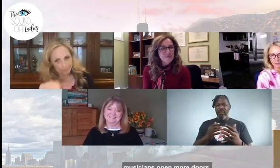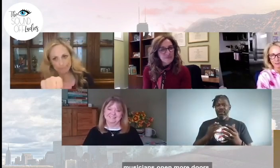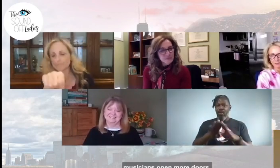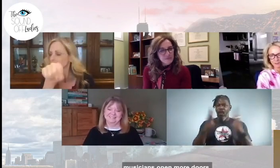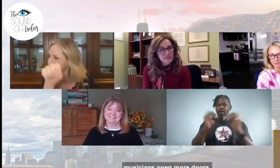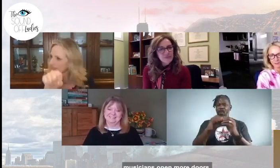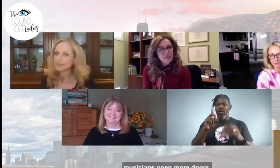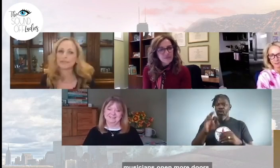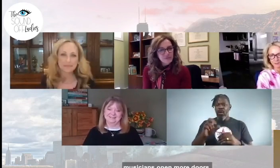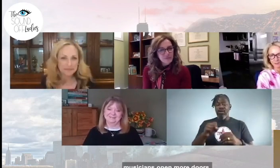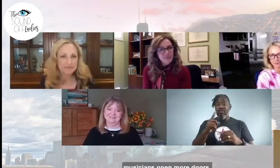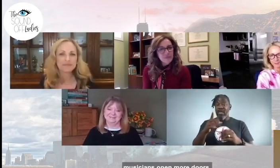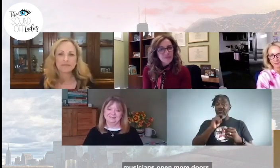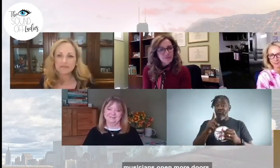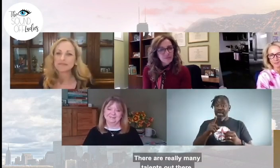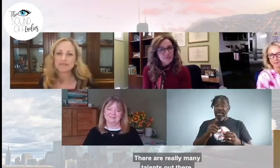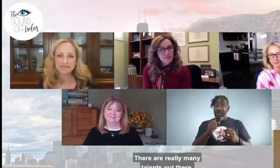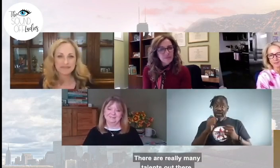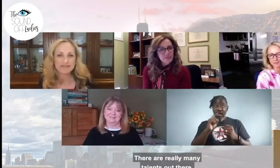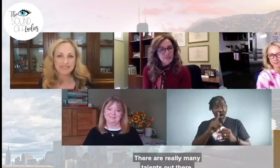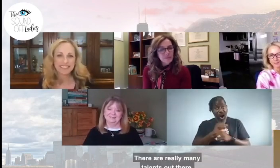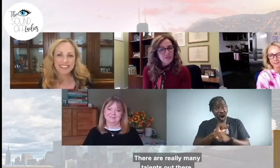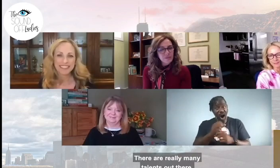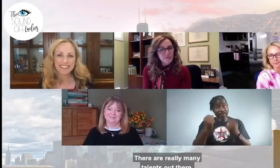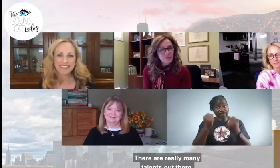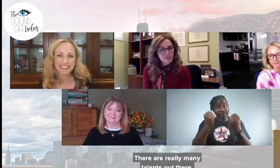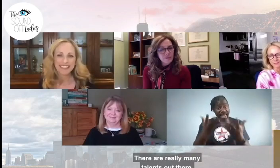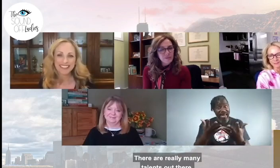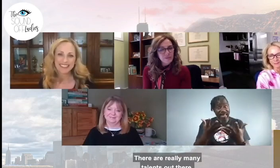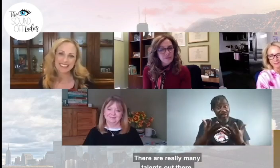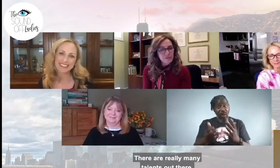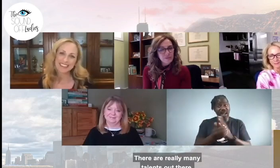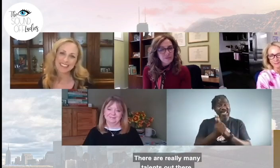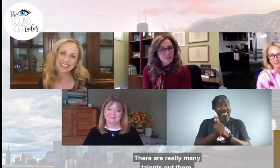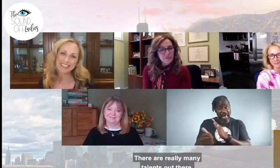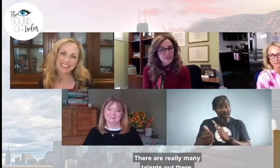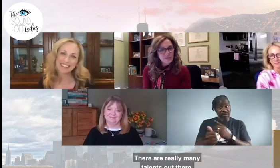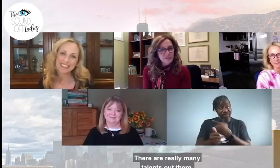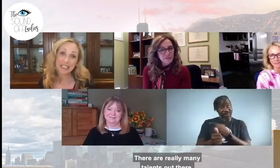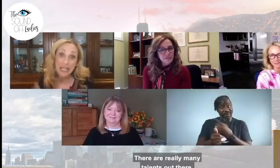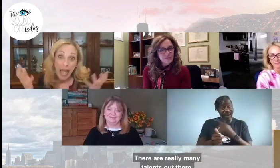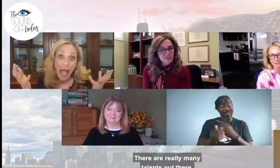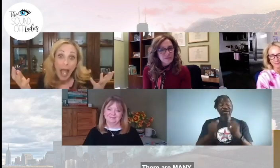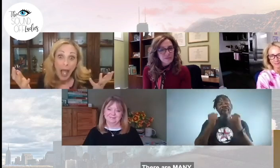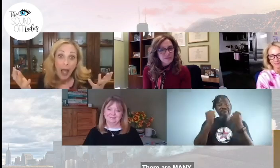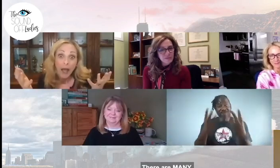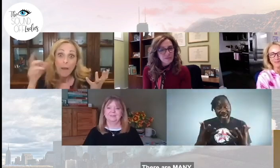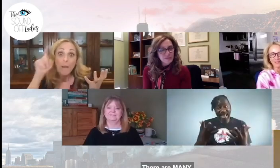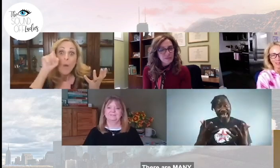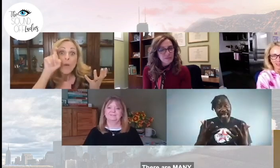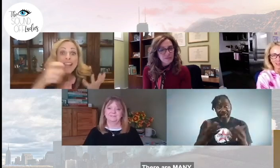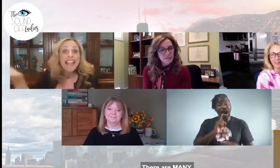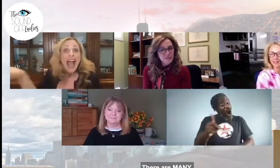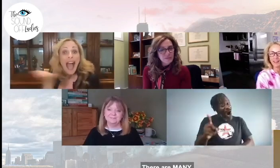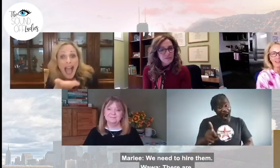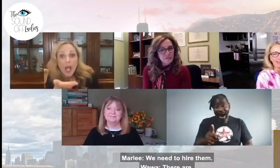I wanted more deaf actors and musicians to have an open door for success, and many of them are super